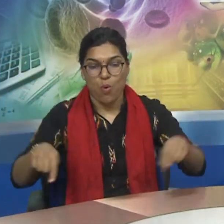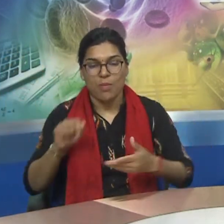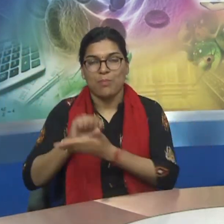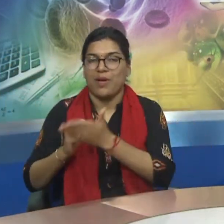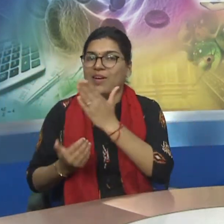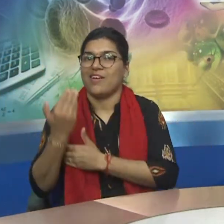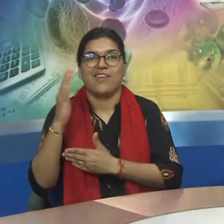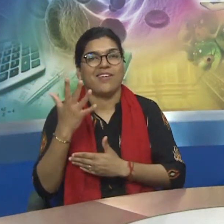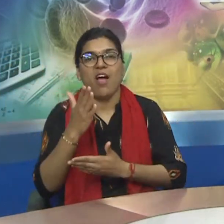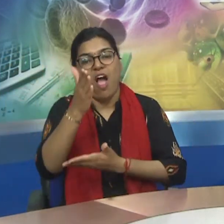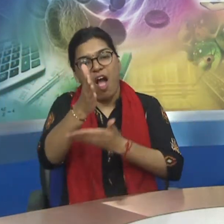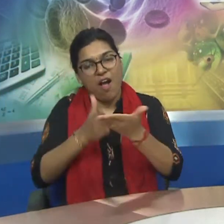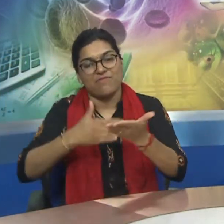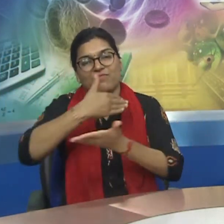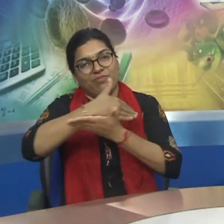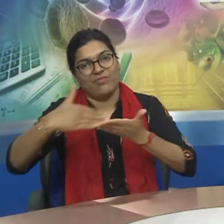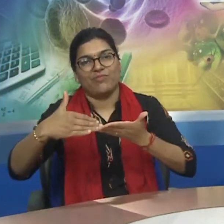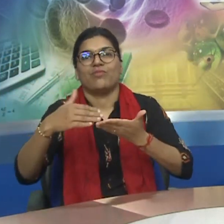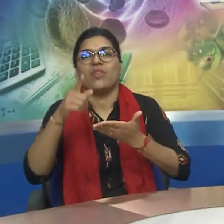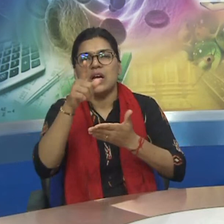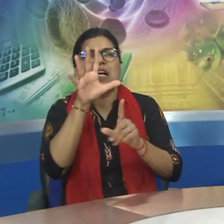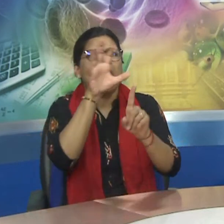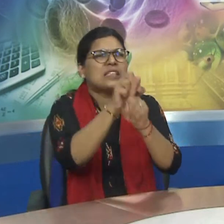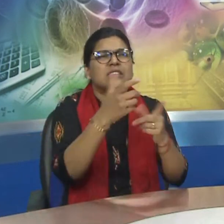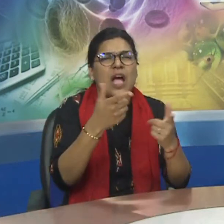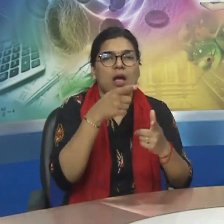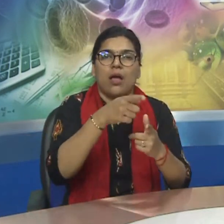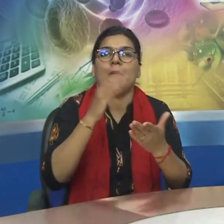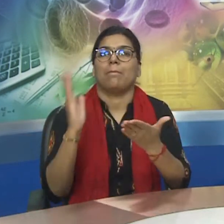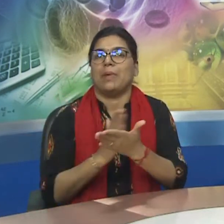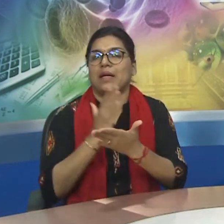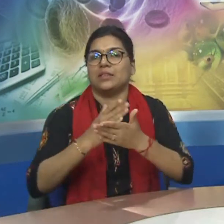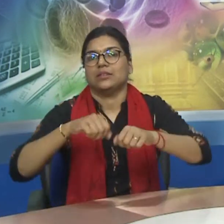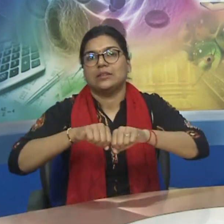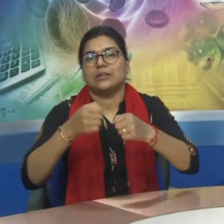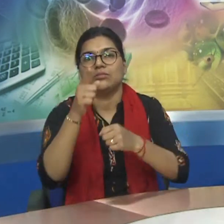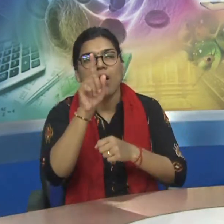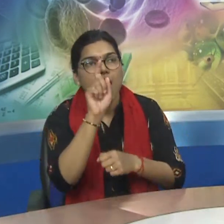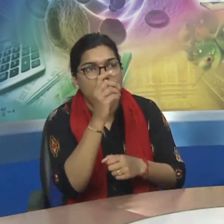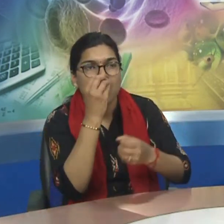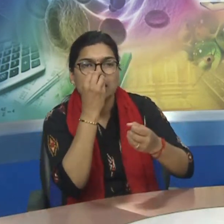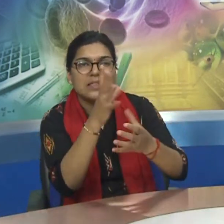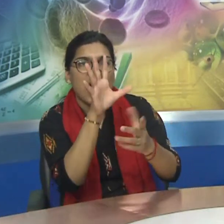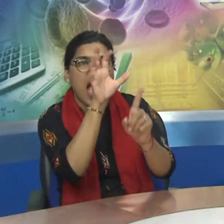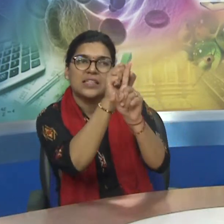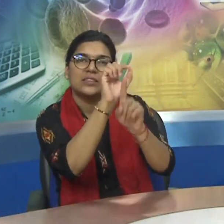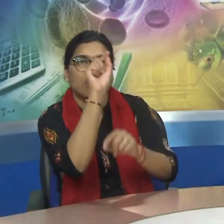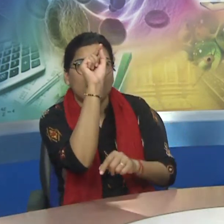create your final sheet by putting them together in a sequence.